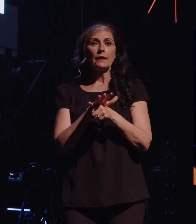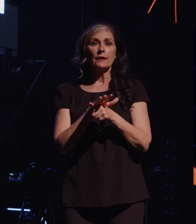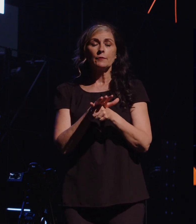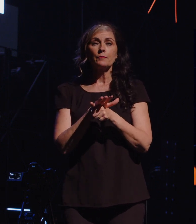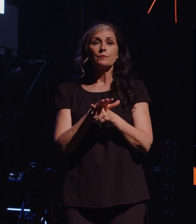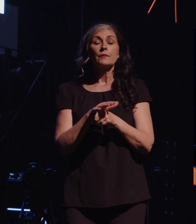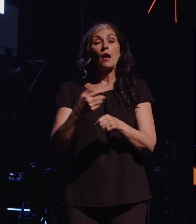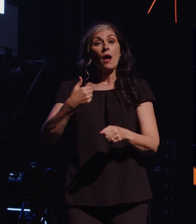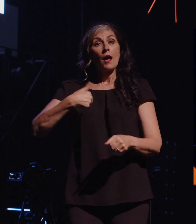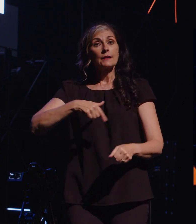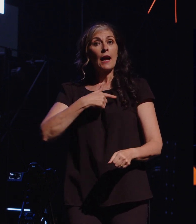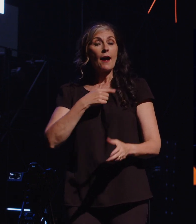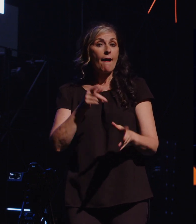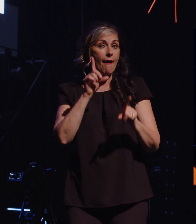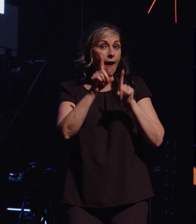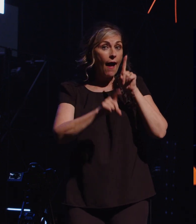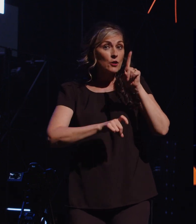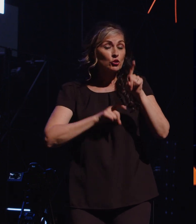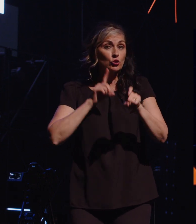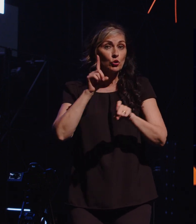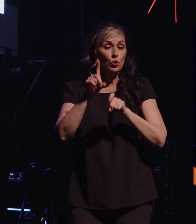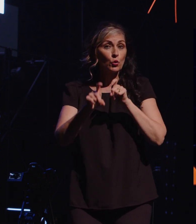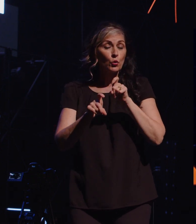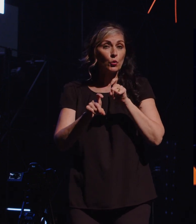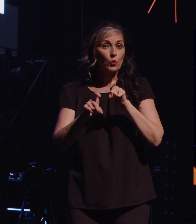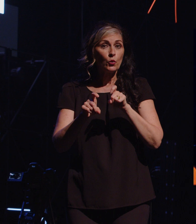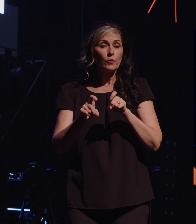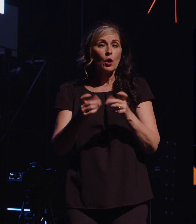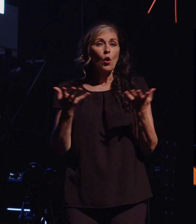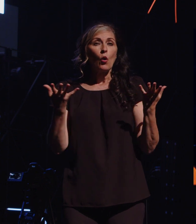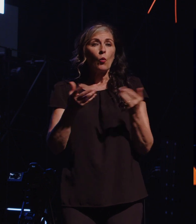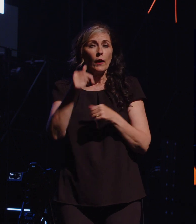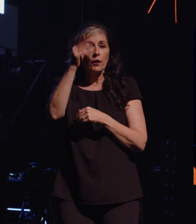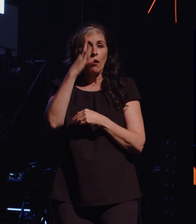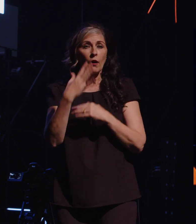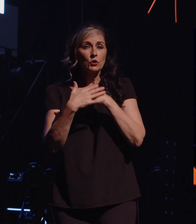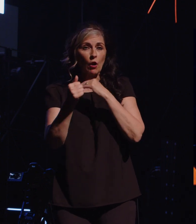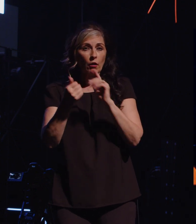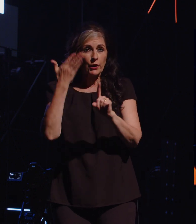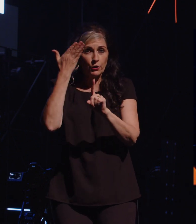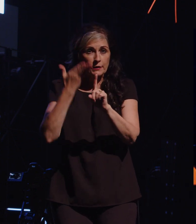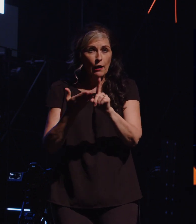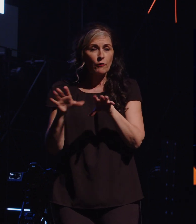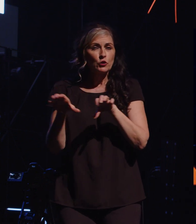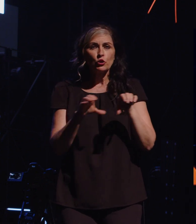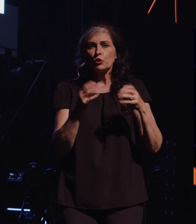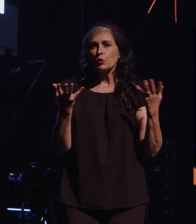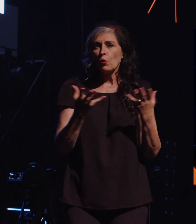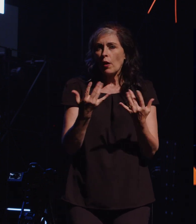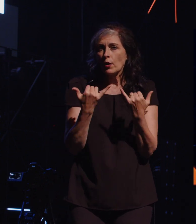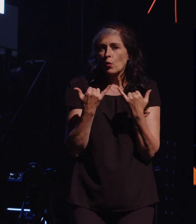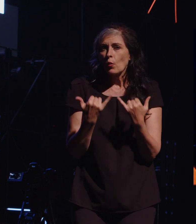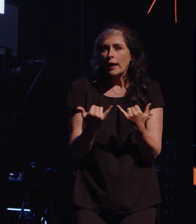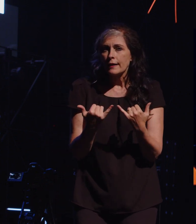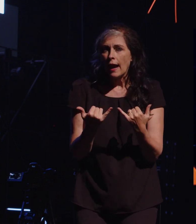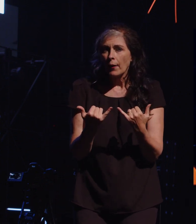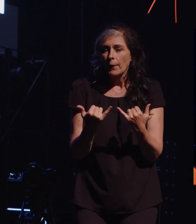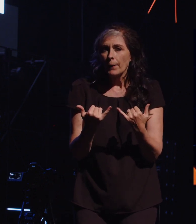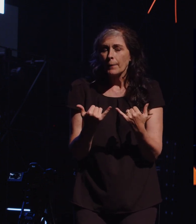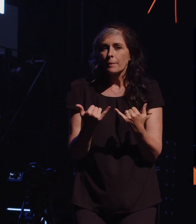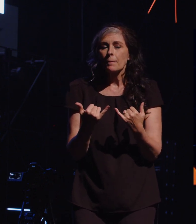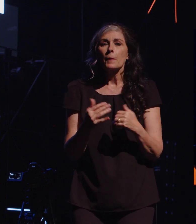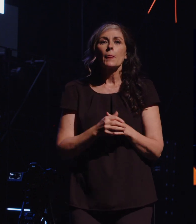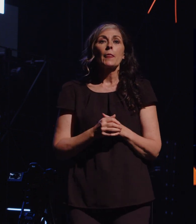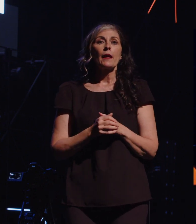even as I ask you this, what is God calling you to do right now? At